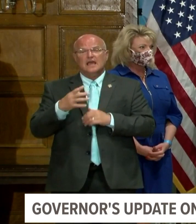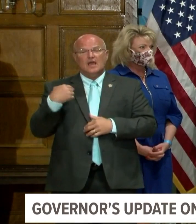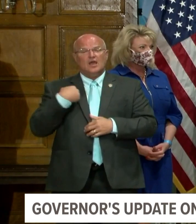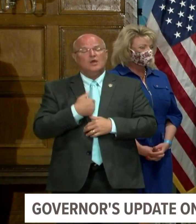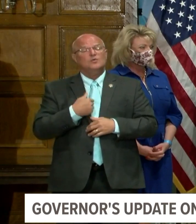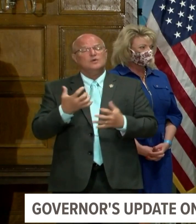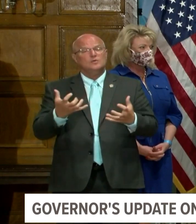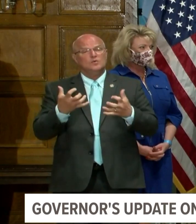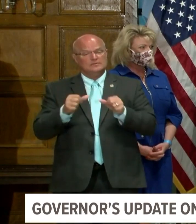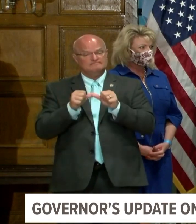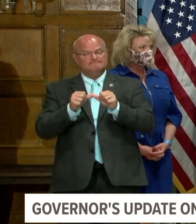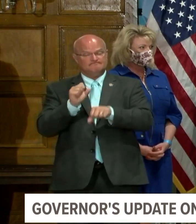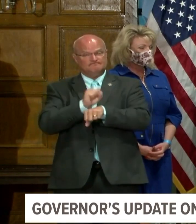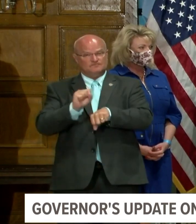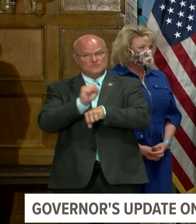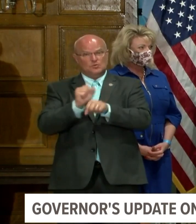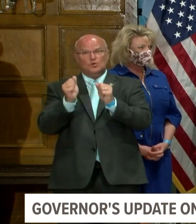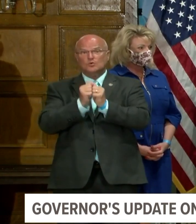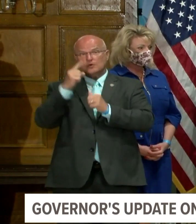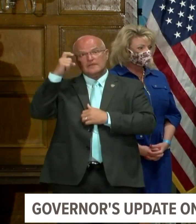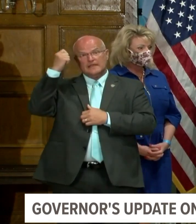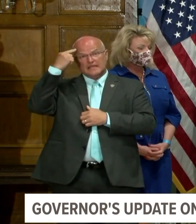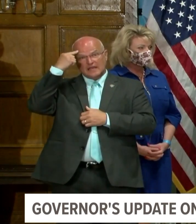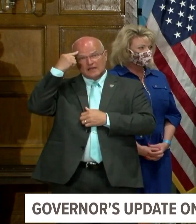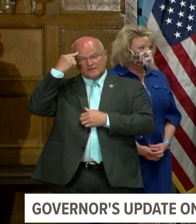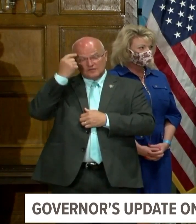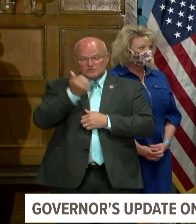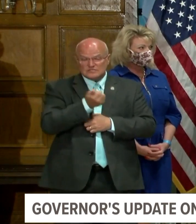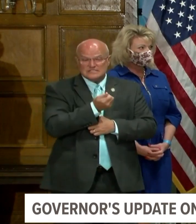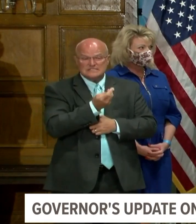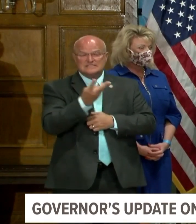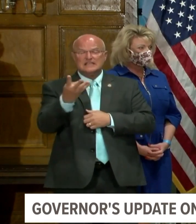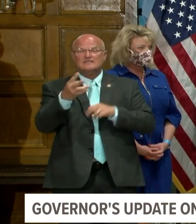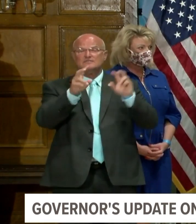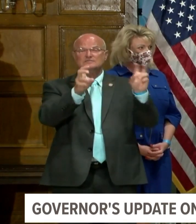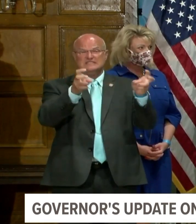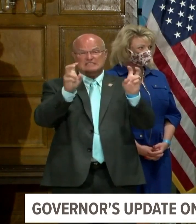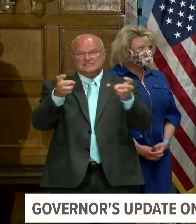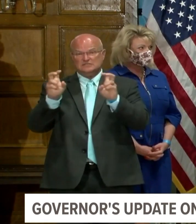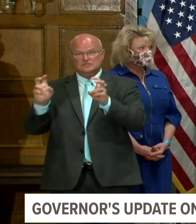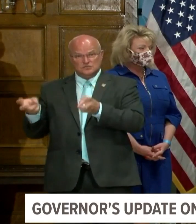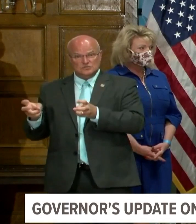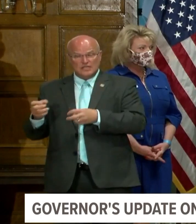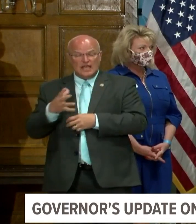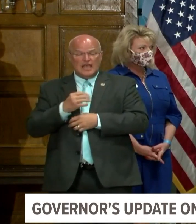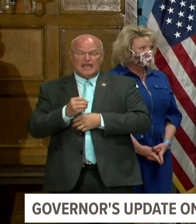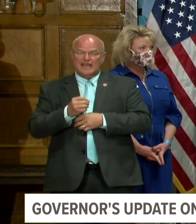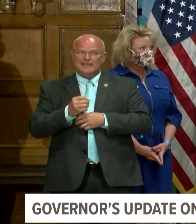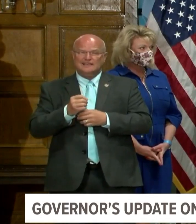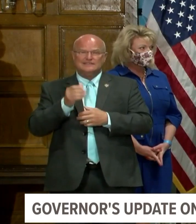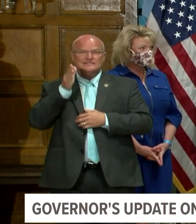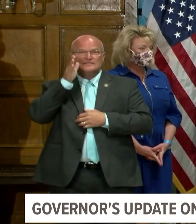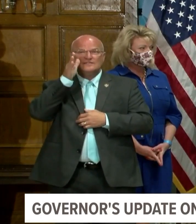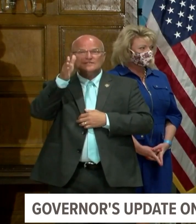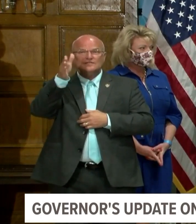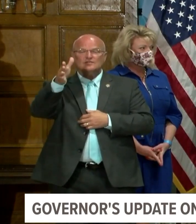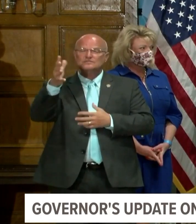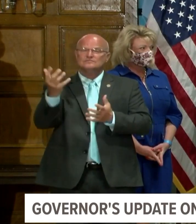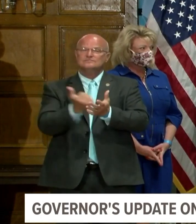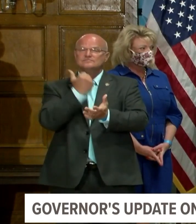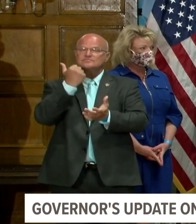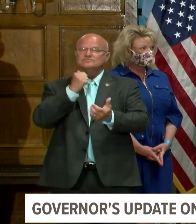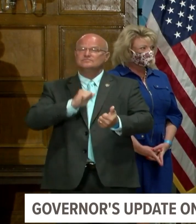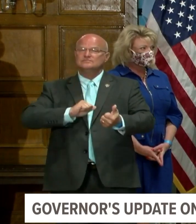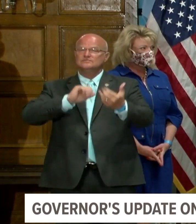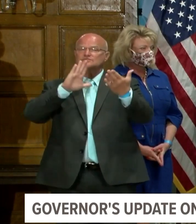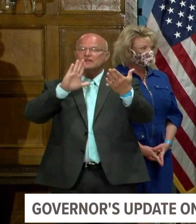we look forward to continuing to work with the governor on a number of different issues. And there's always the opportunity in the future to further address